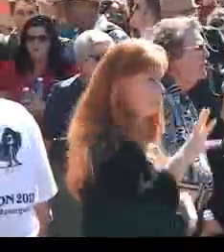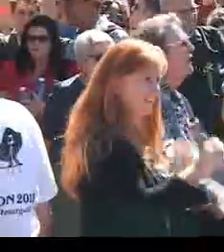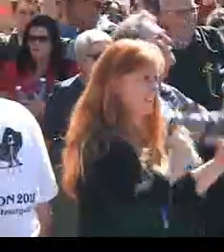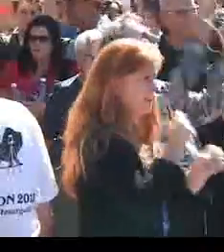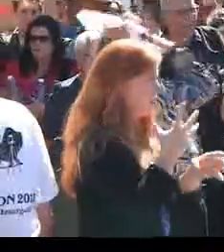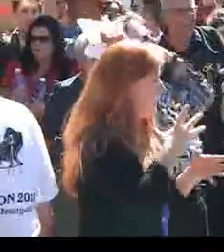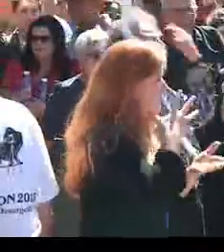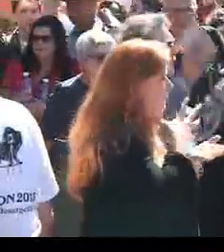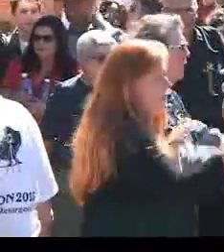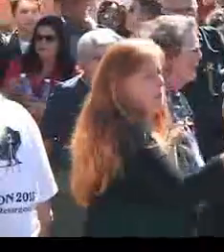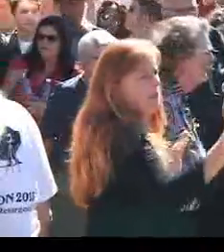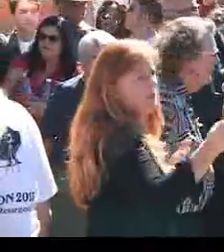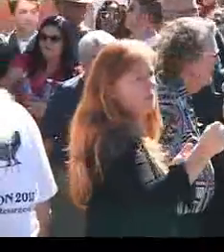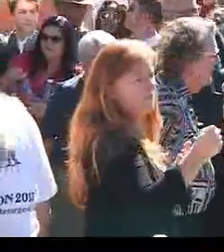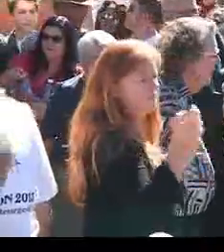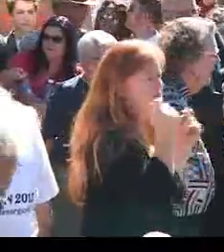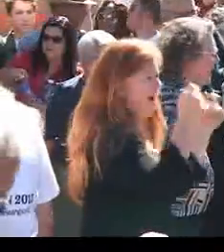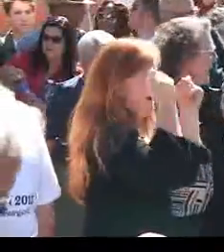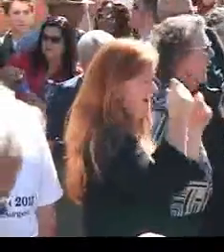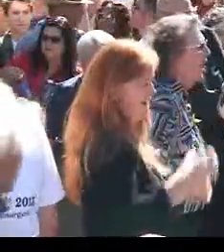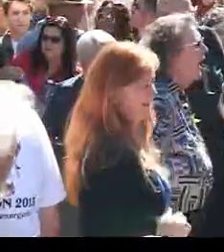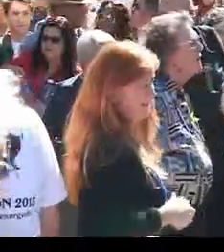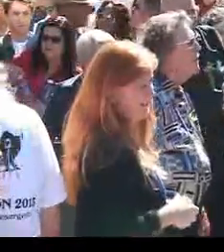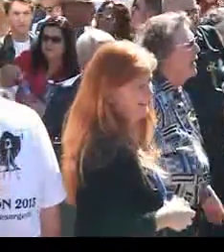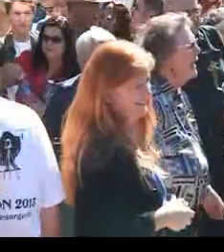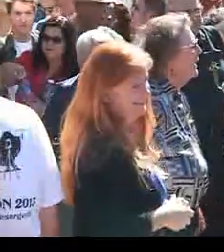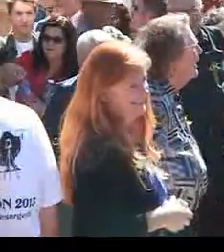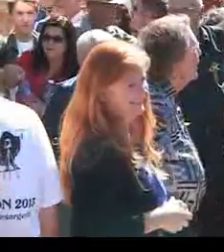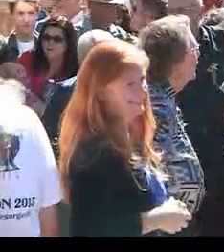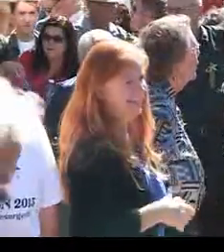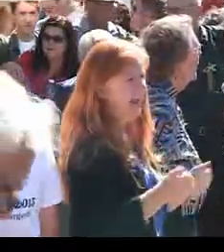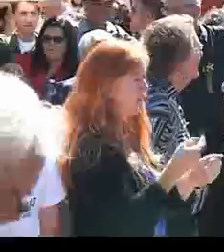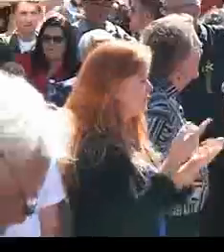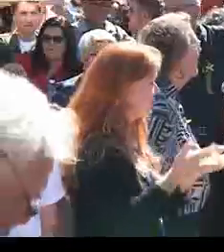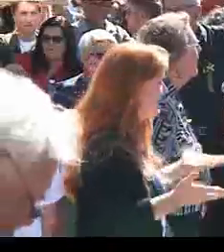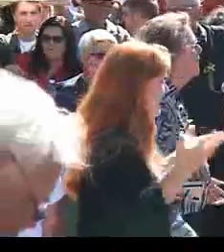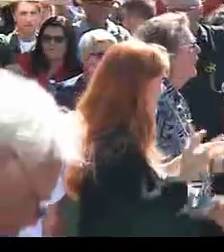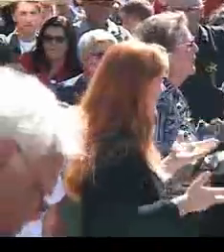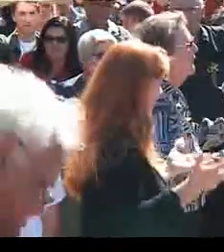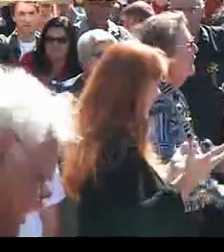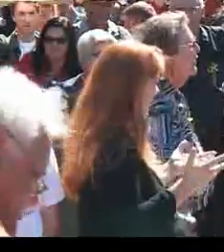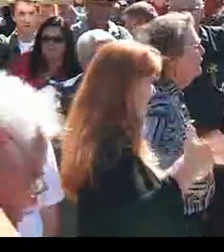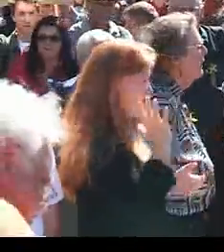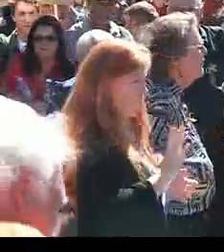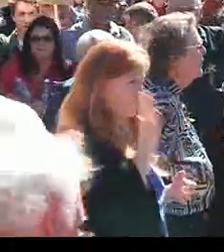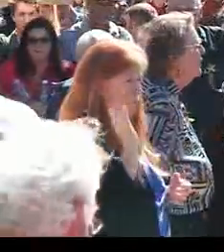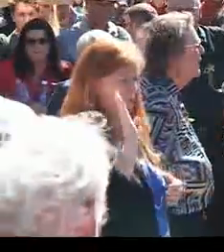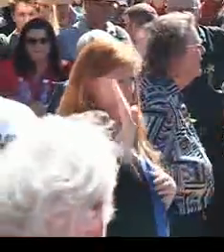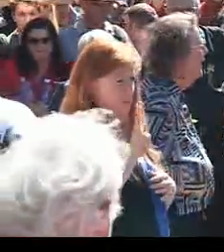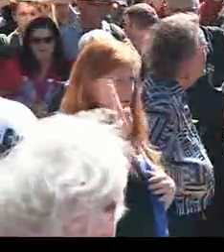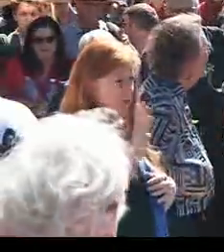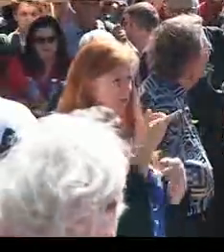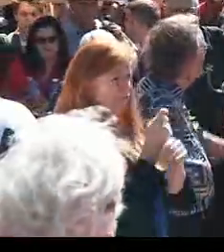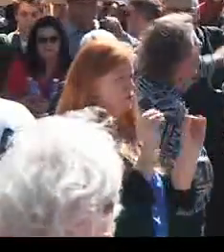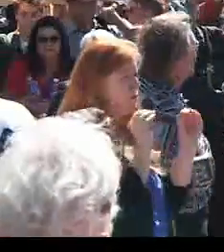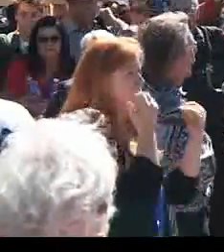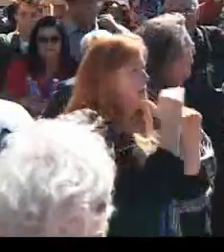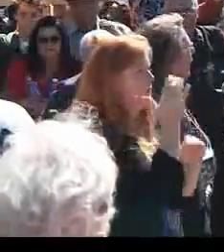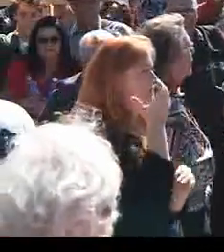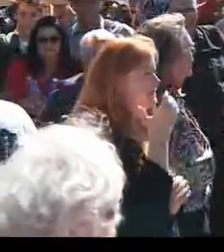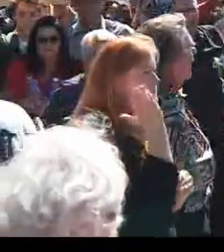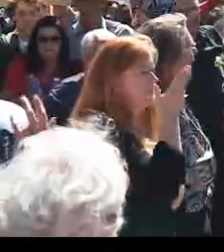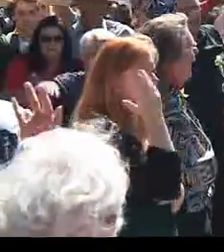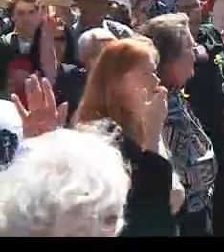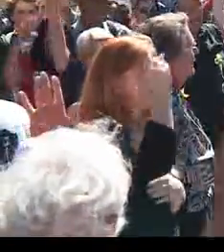50 years. They just went quickly, didn't they? Everybody here who was in the Berkeley Free Speech Movement in